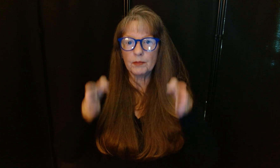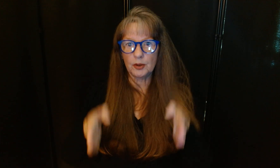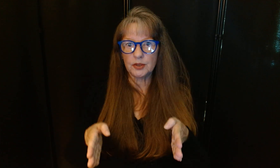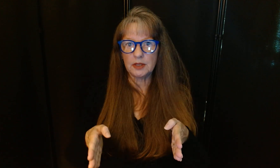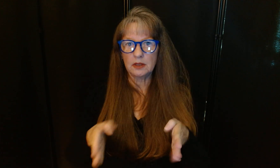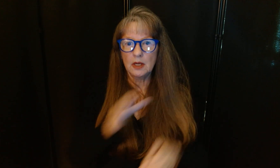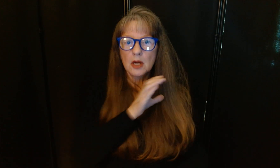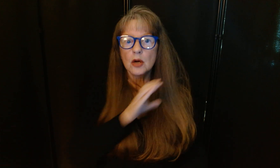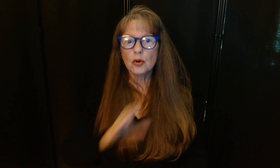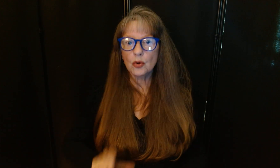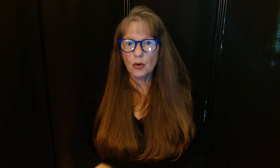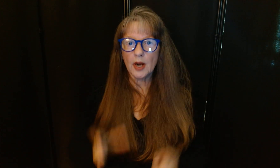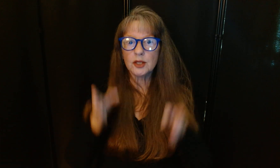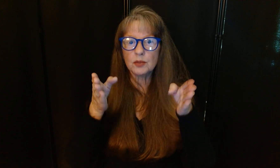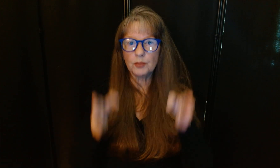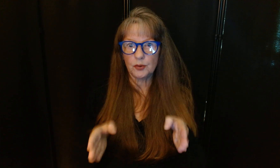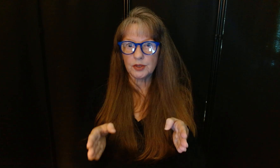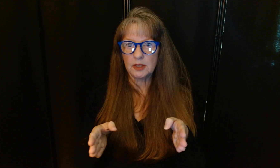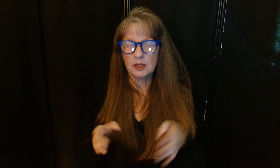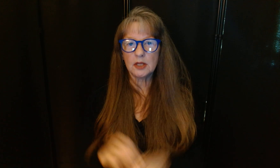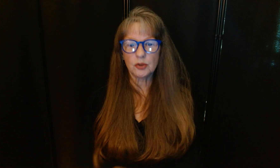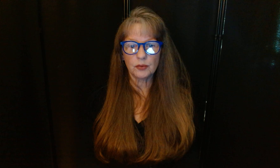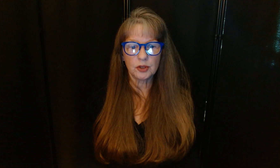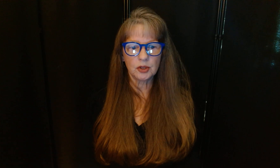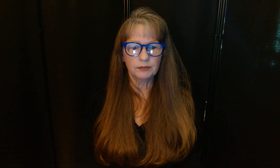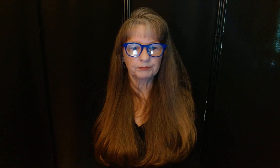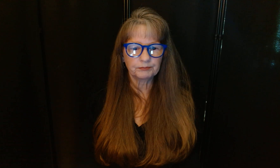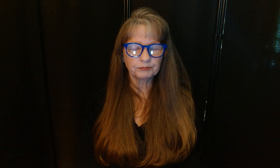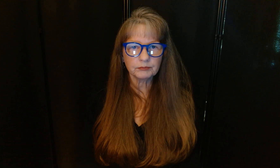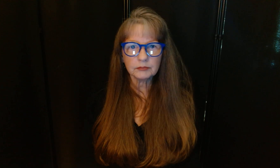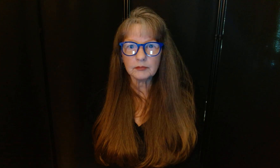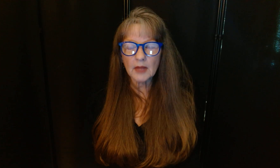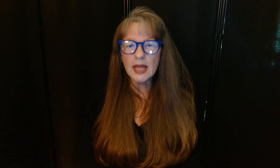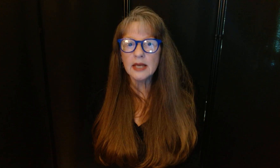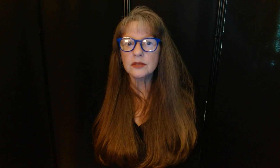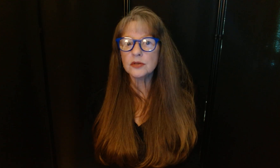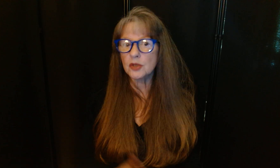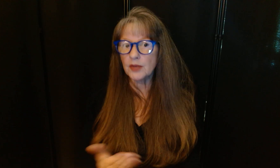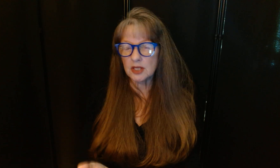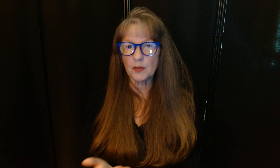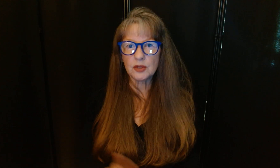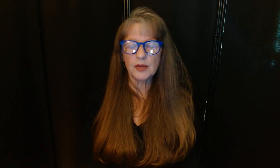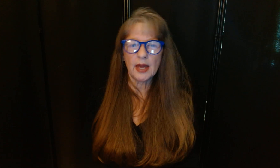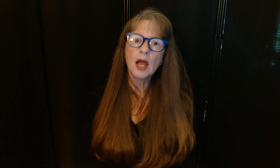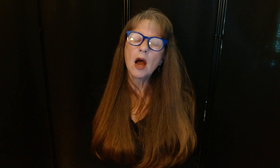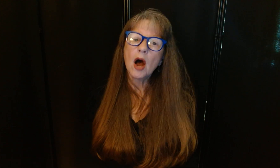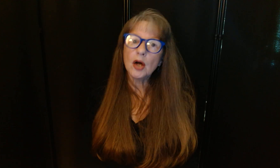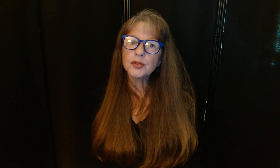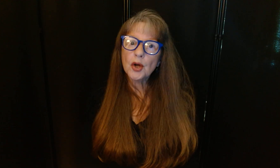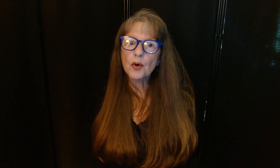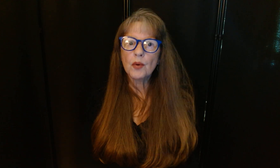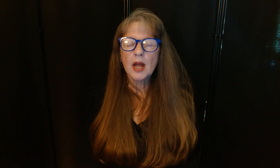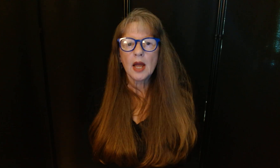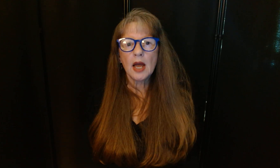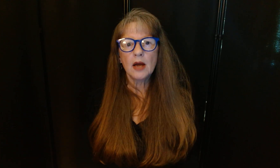person. Christ person is a Christian. And so that's how we do that. Also,